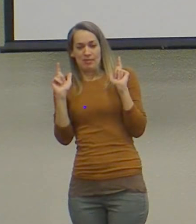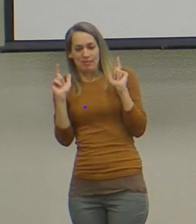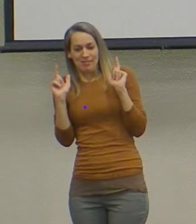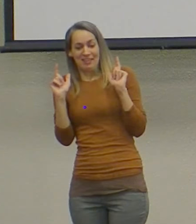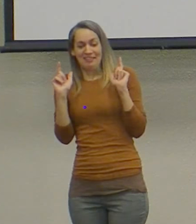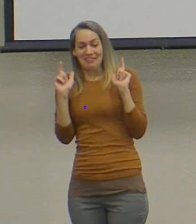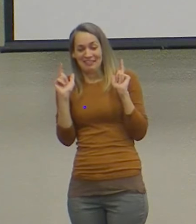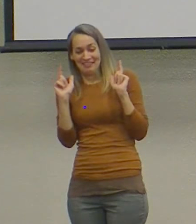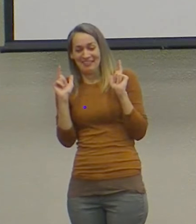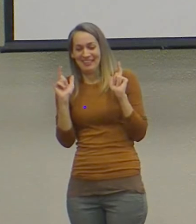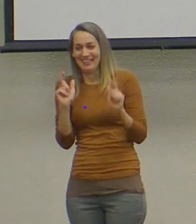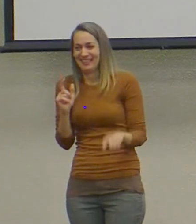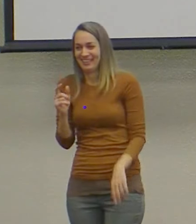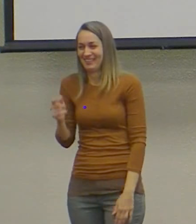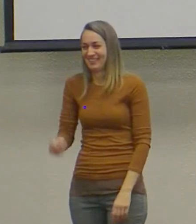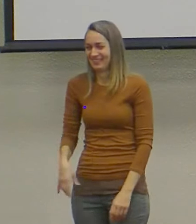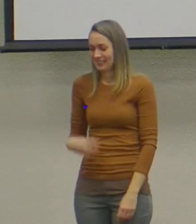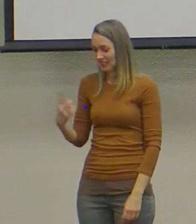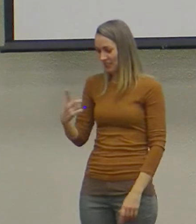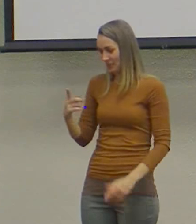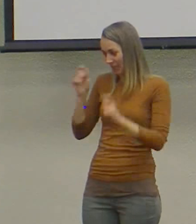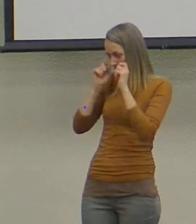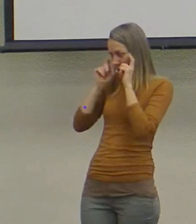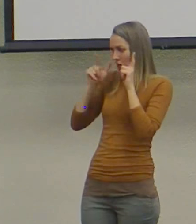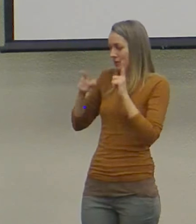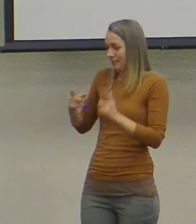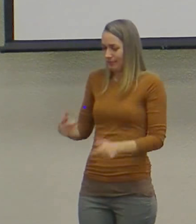Yeah, I'd say so.